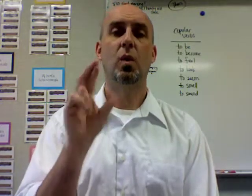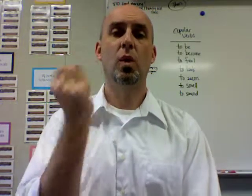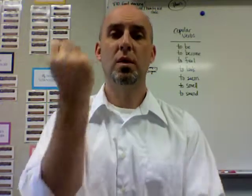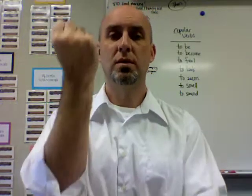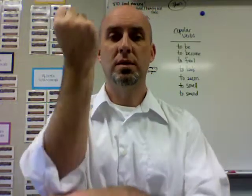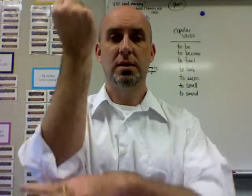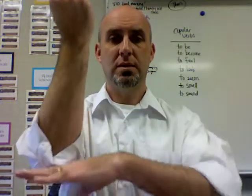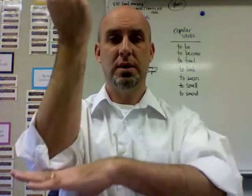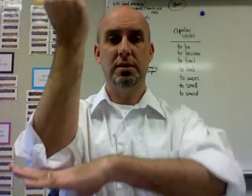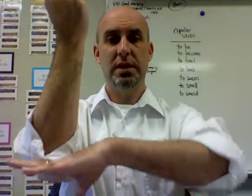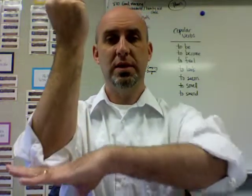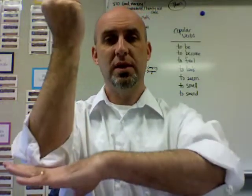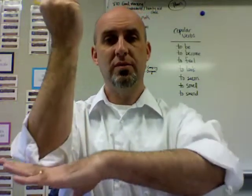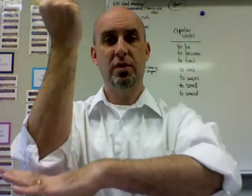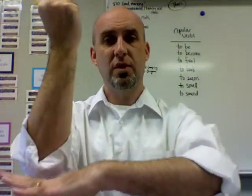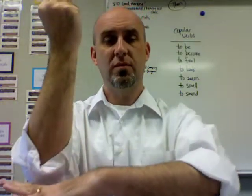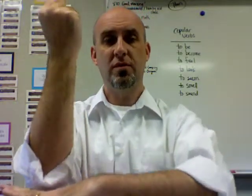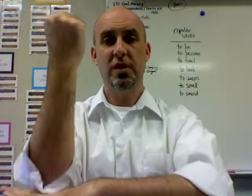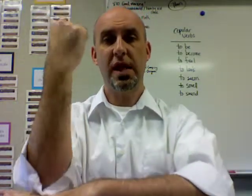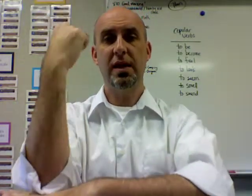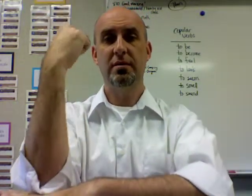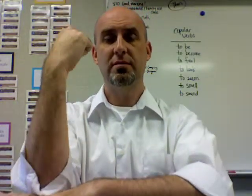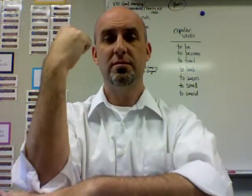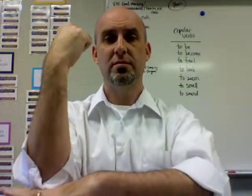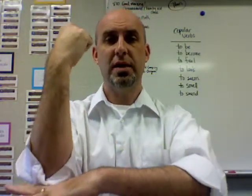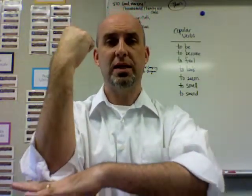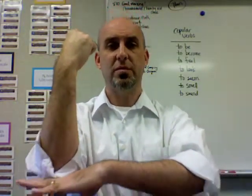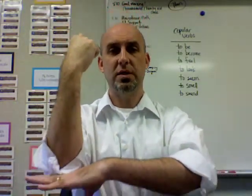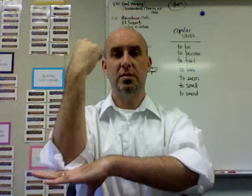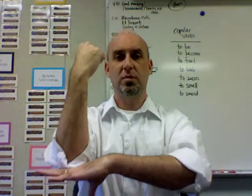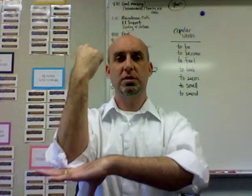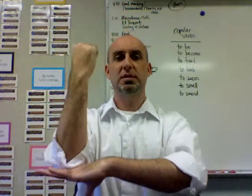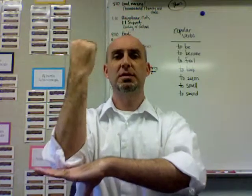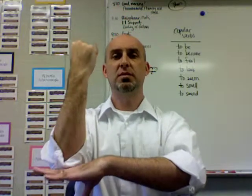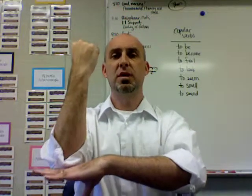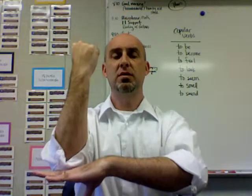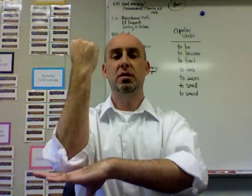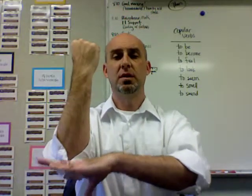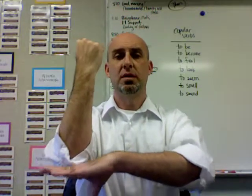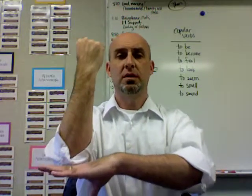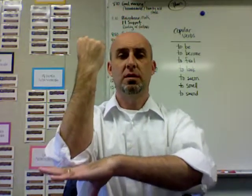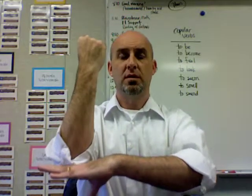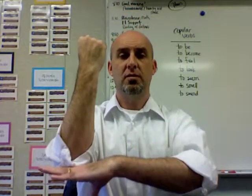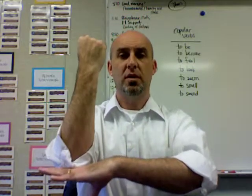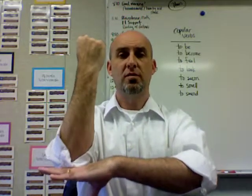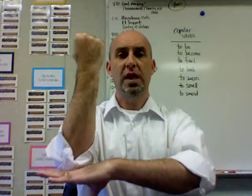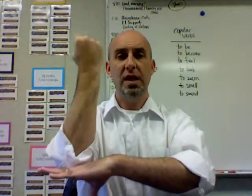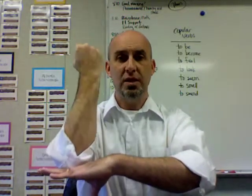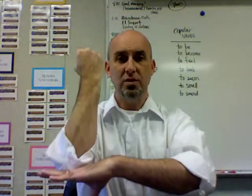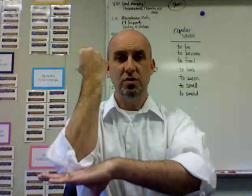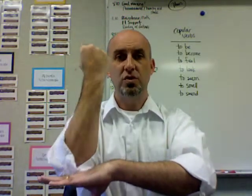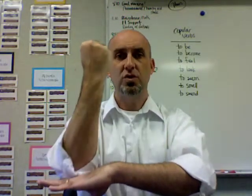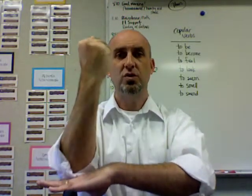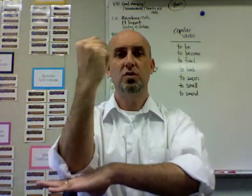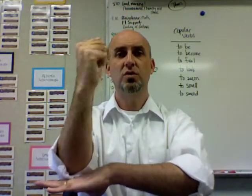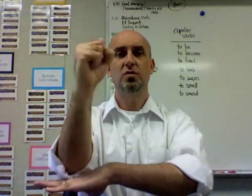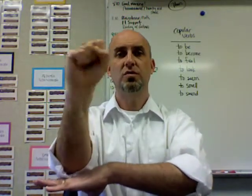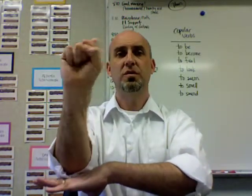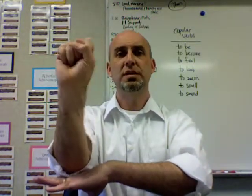Or other sign, you have your arm flat. Back up a little more so you can see better. With your arm flat, and you turn your fist